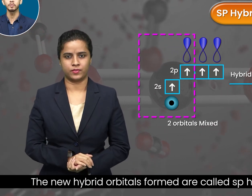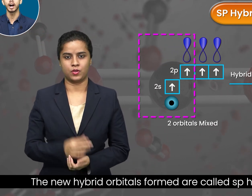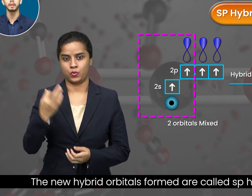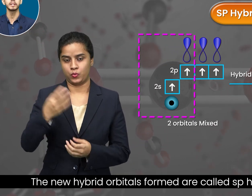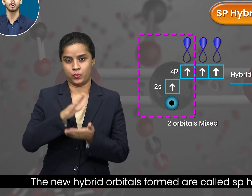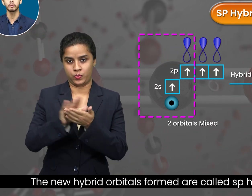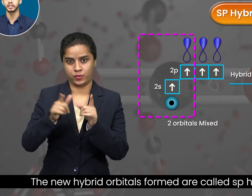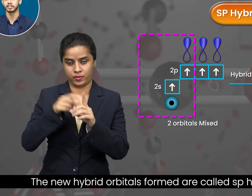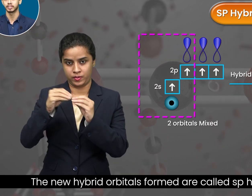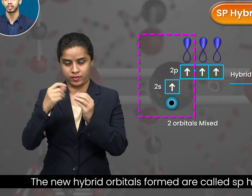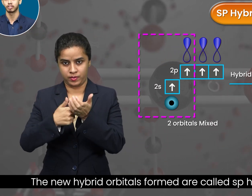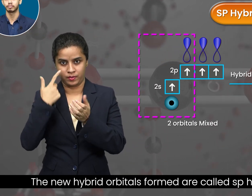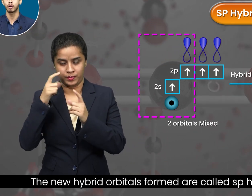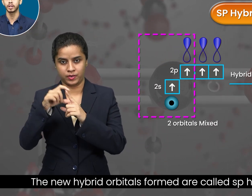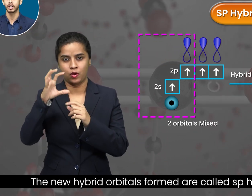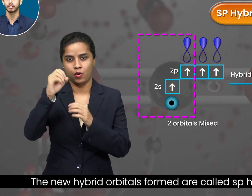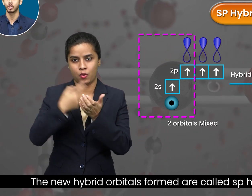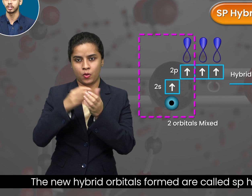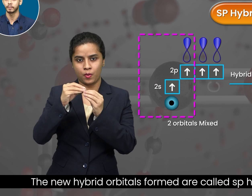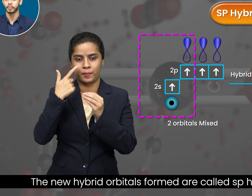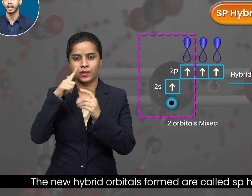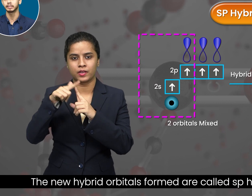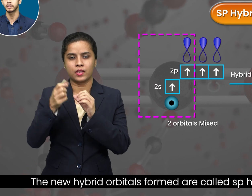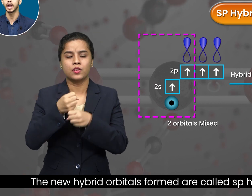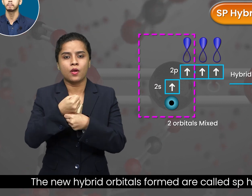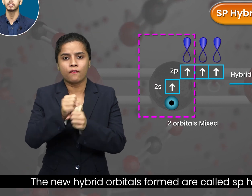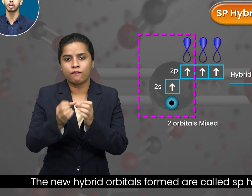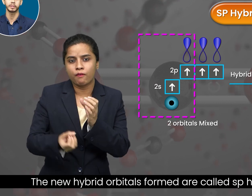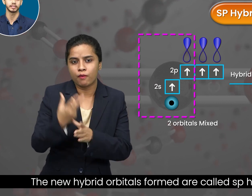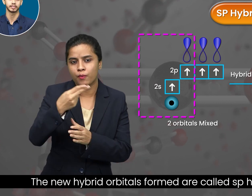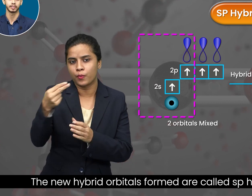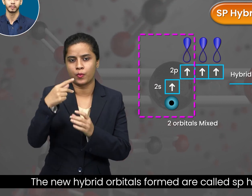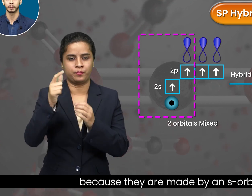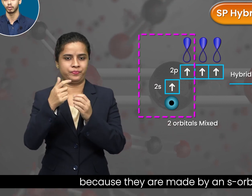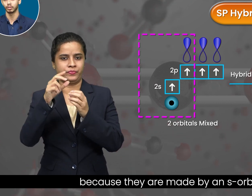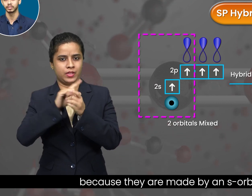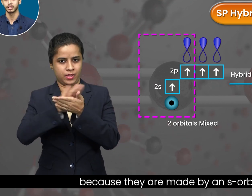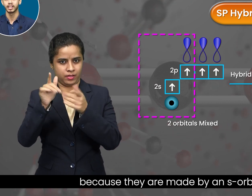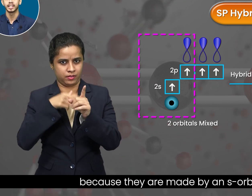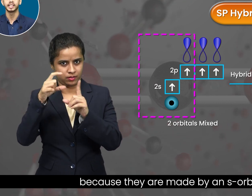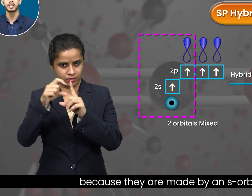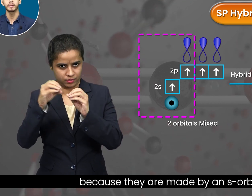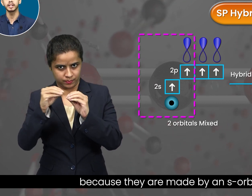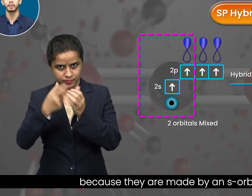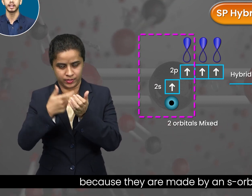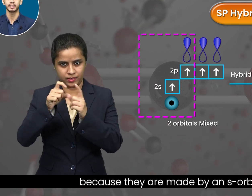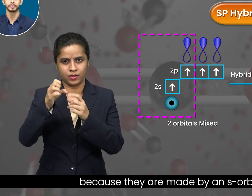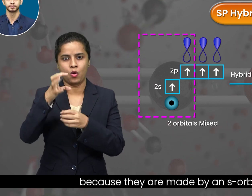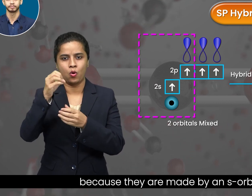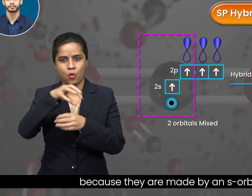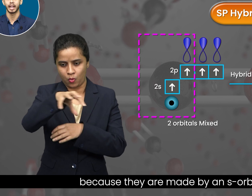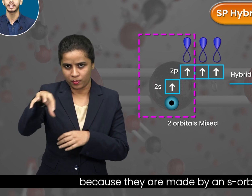The new hybrid orbitals formed are called sp hybrid orbitals because they are made